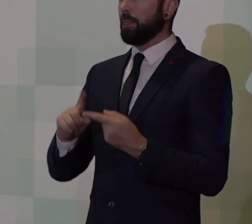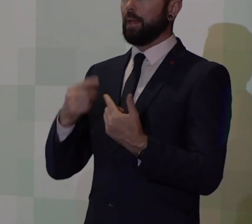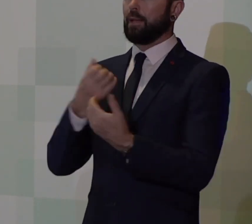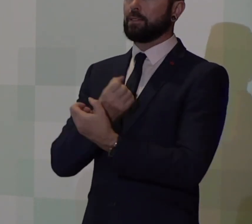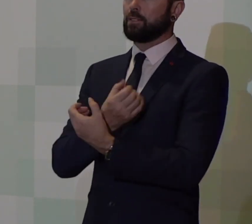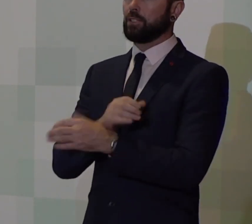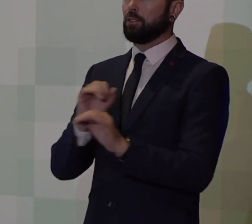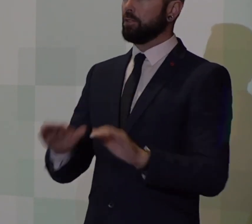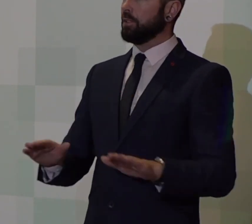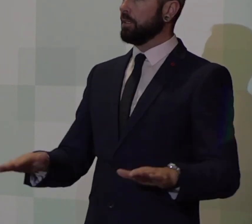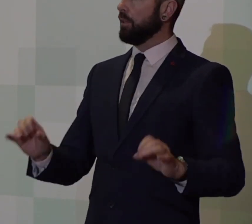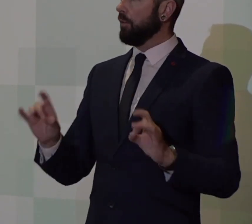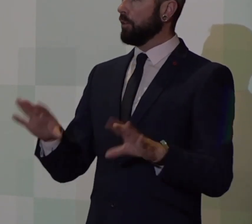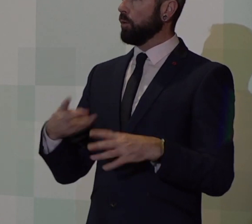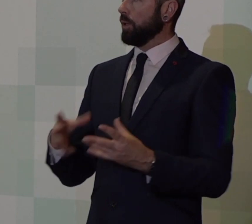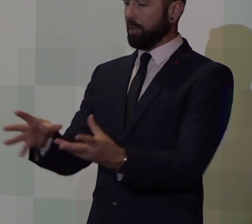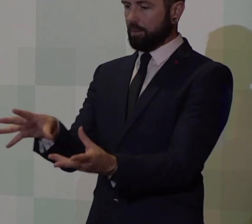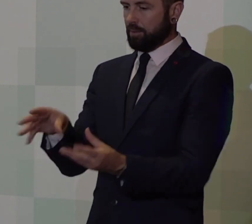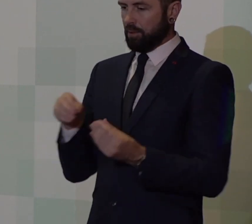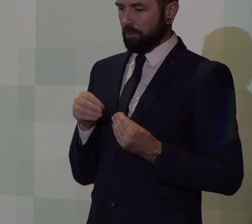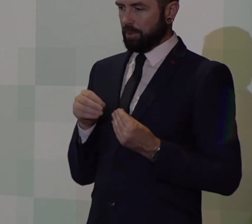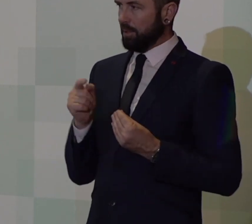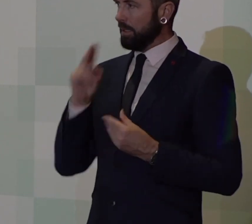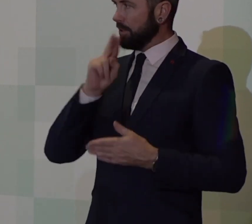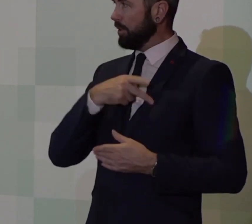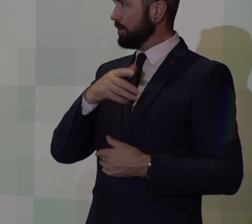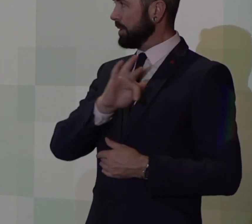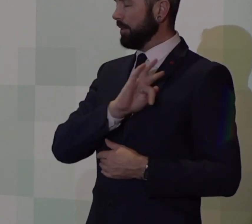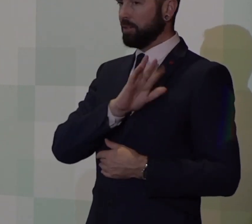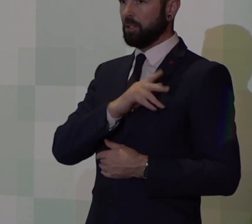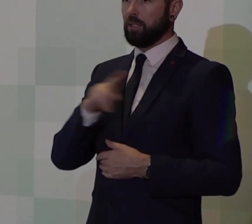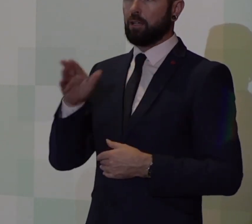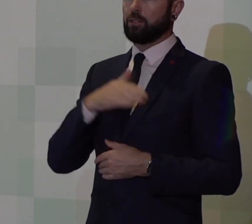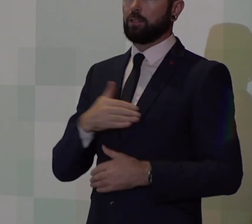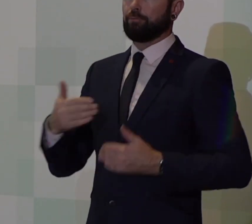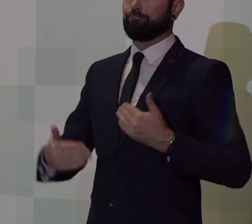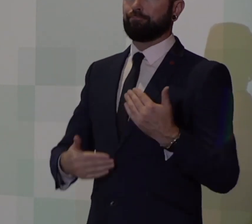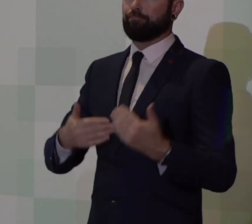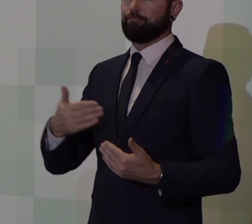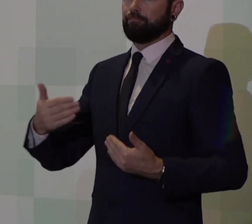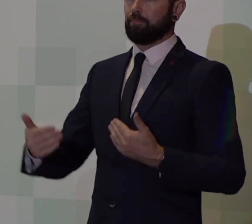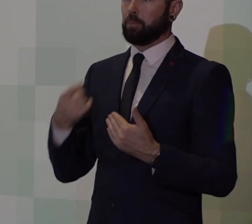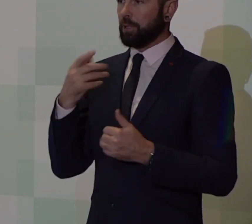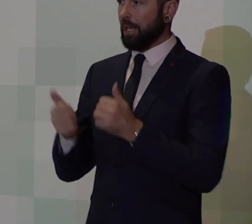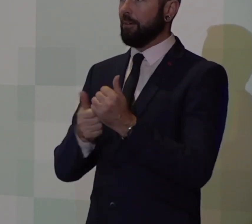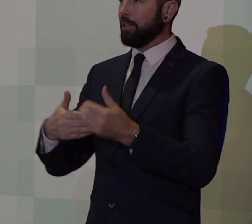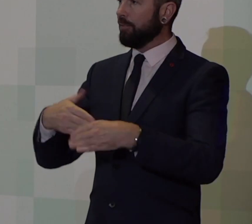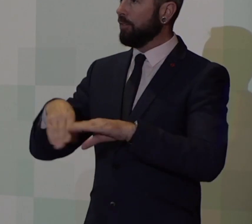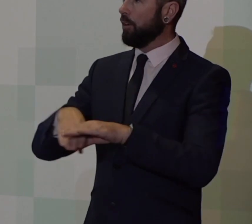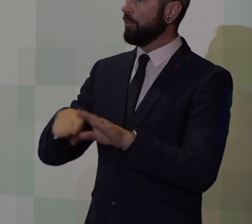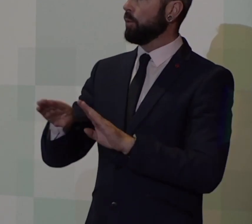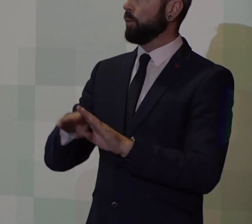will adopt these stereotypes themselves. They're not passive in this process. They actively get involved